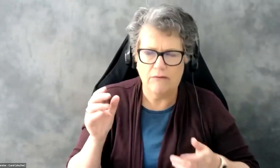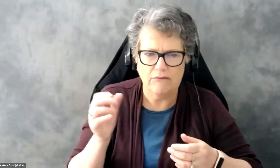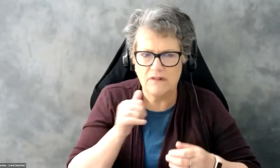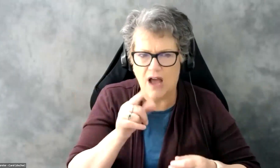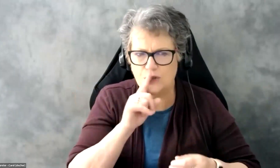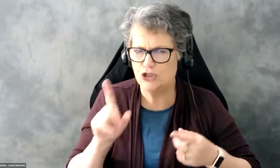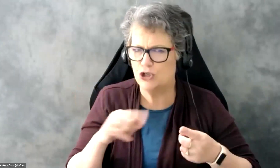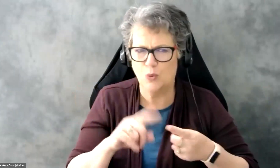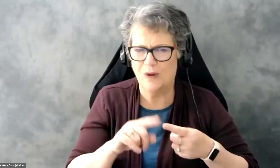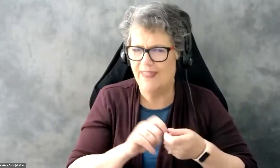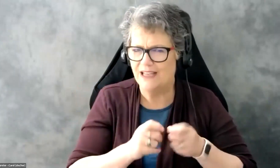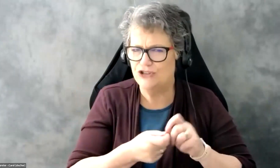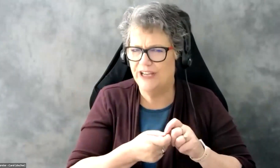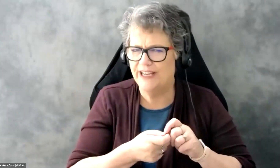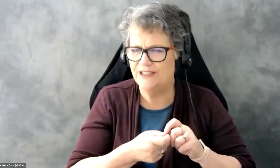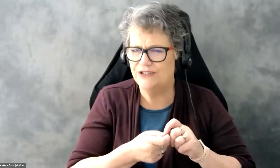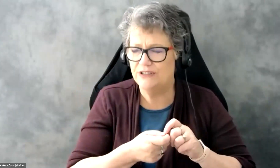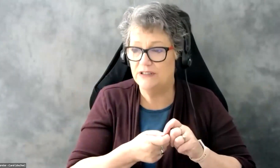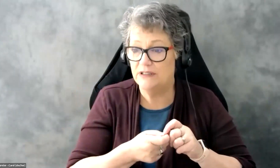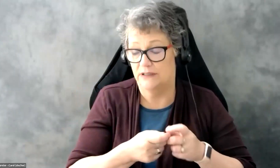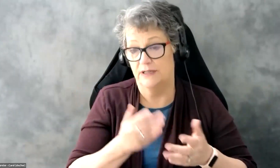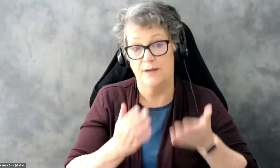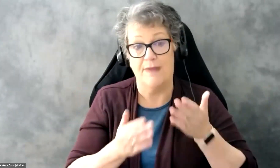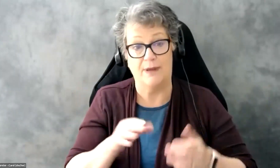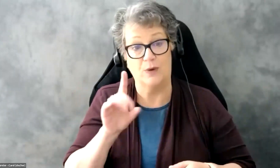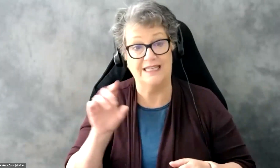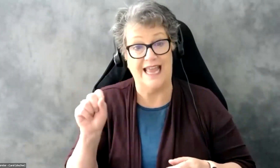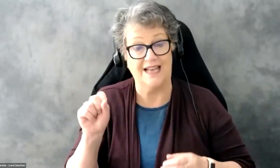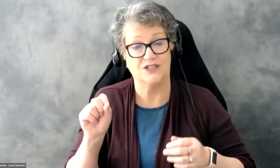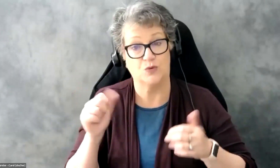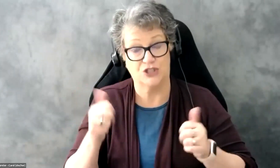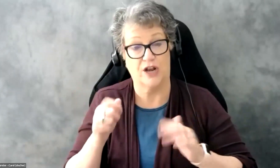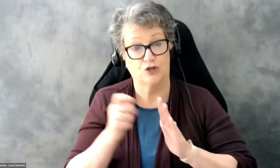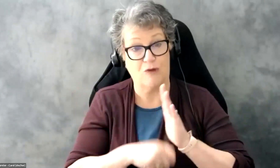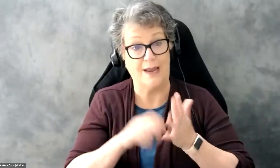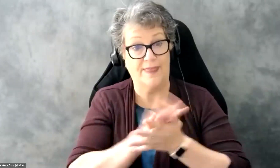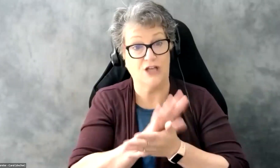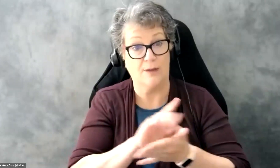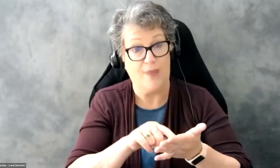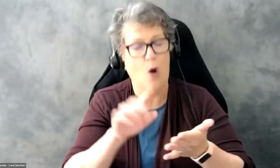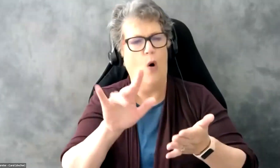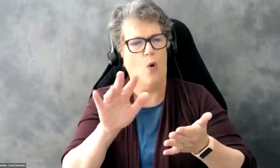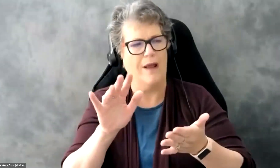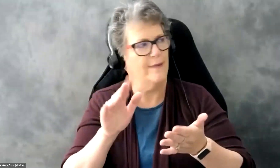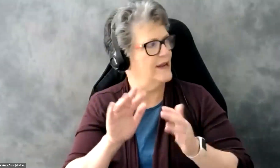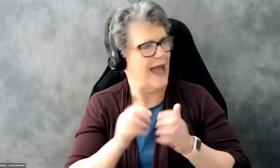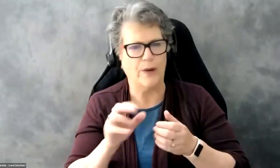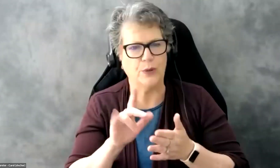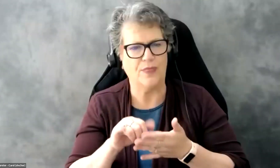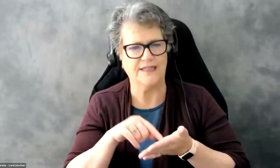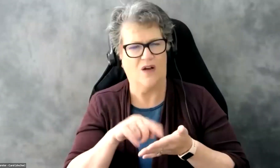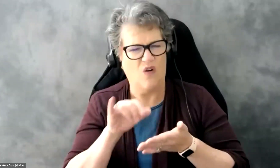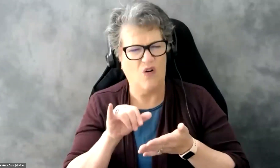that changed, maybe when they were starting to make the documents and thought, wait a minute, how are we going to do this?